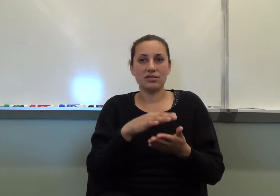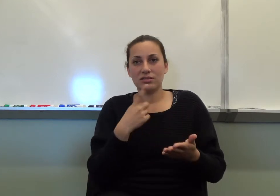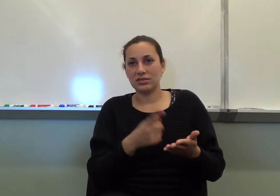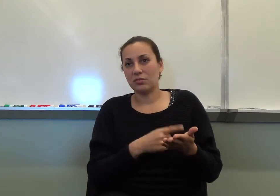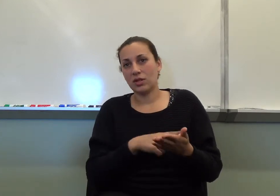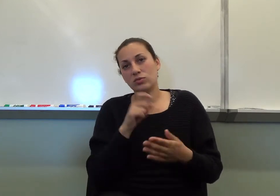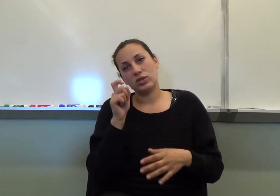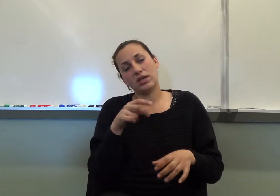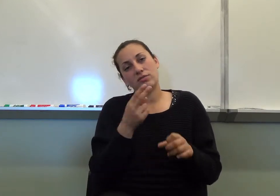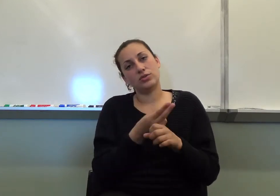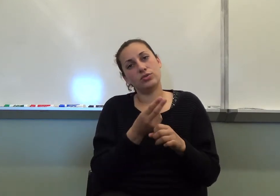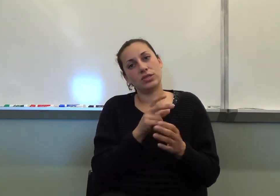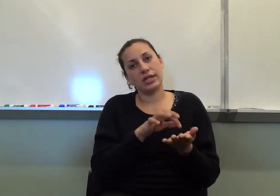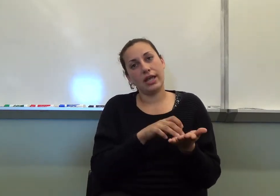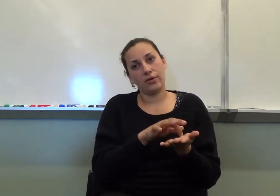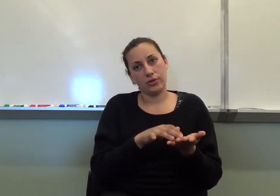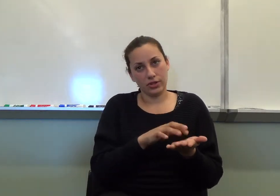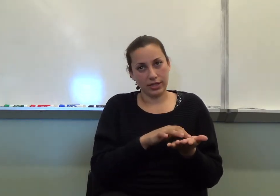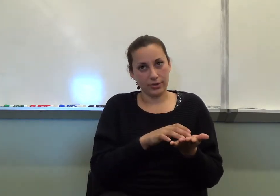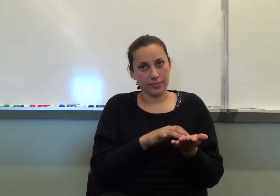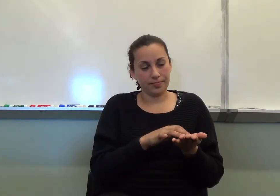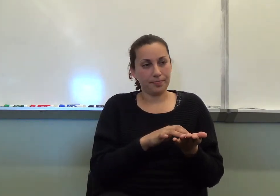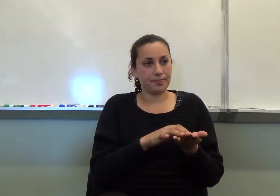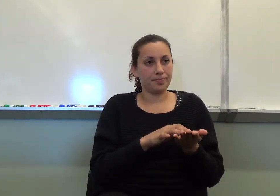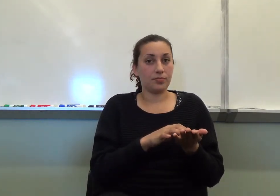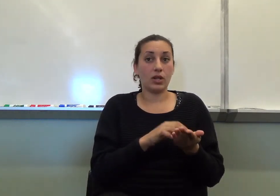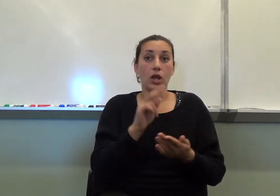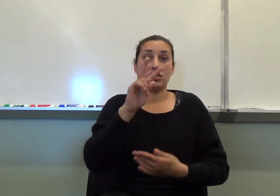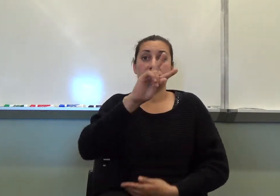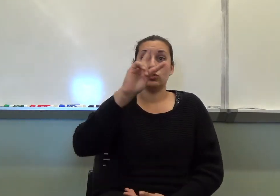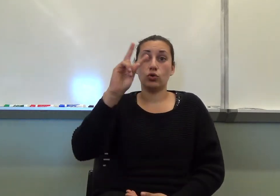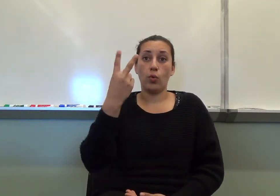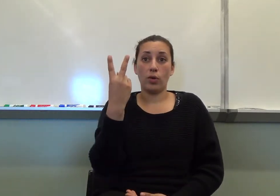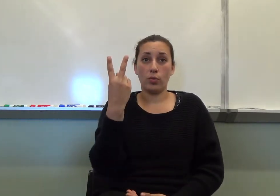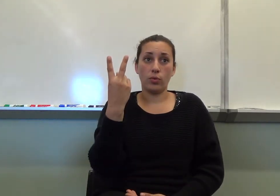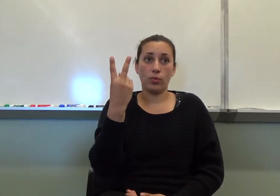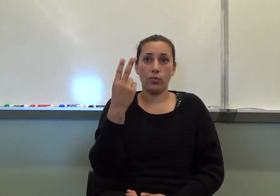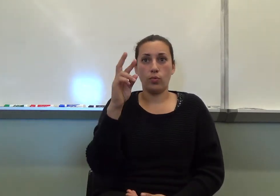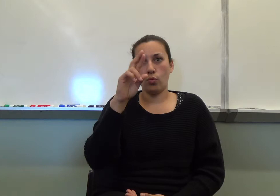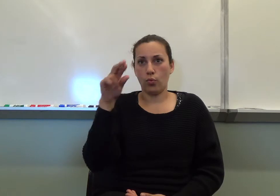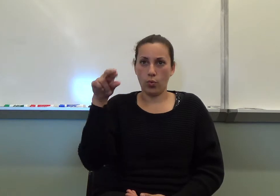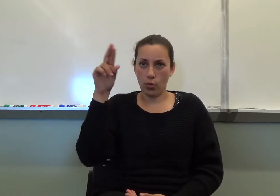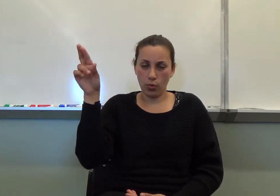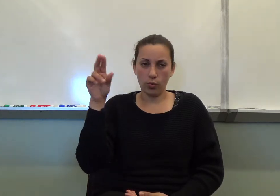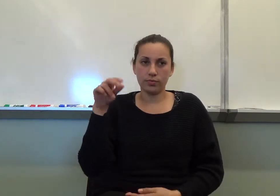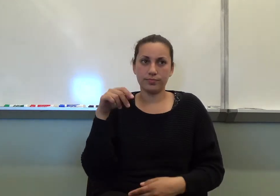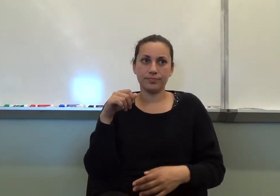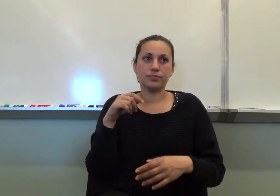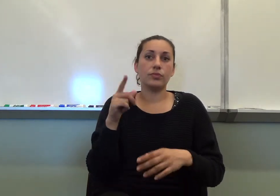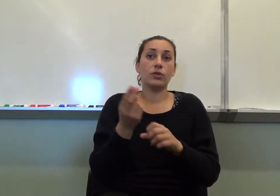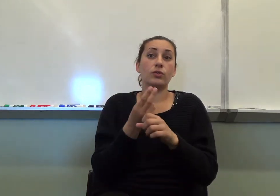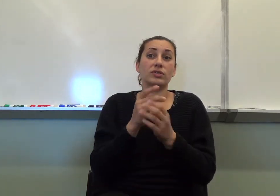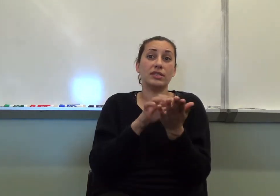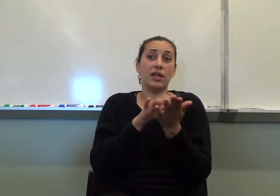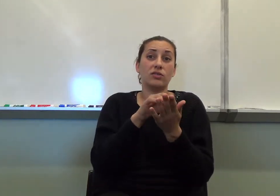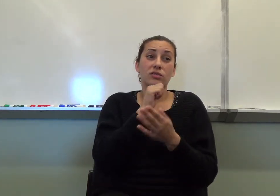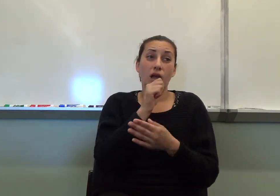Huh? And when a square root is done on the calculator, if it's not a perfect square number, it's